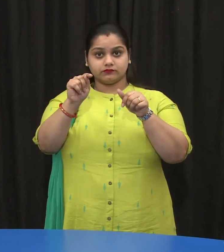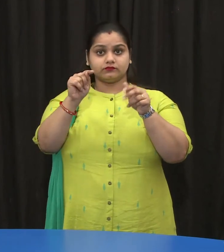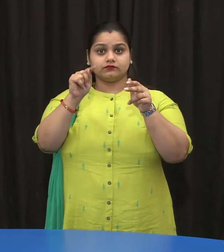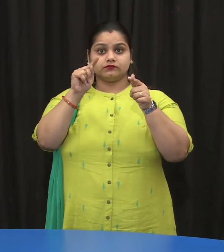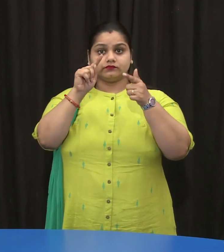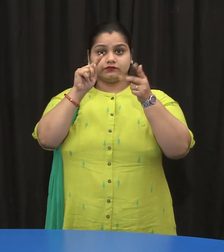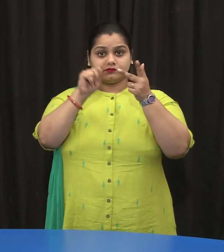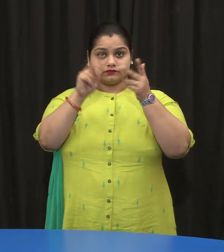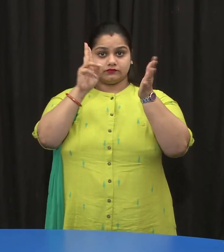www.nios.ac.in.